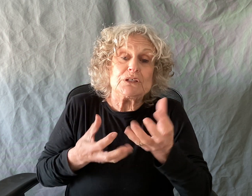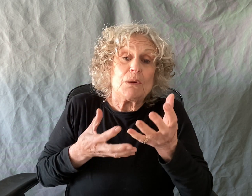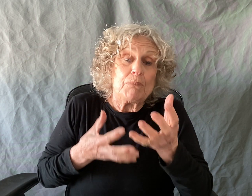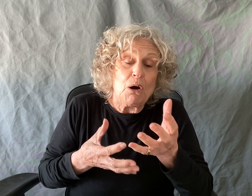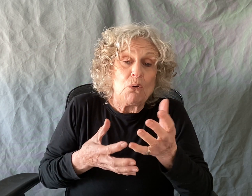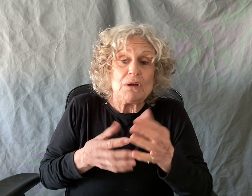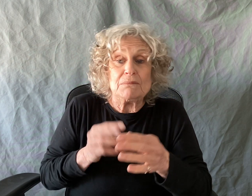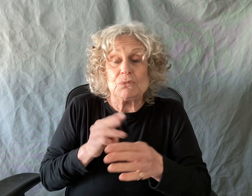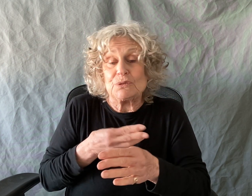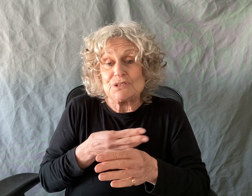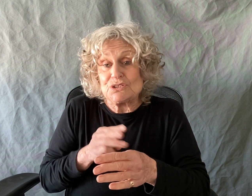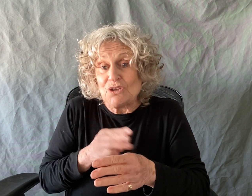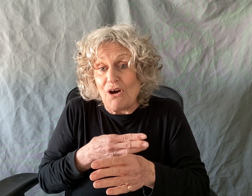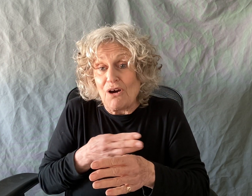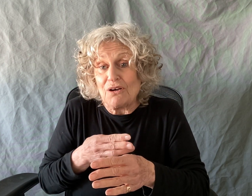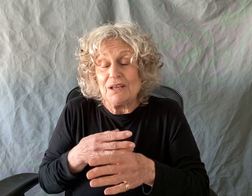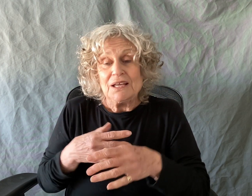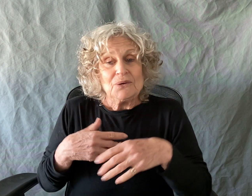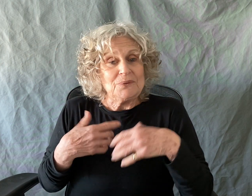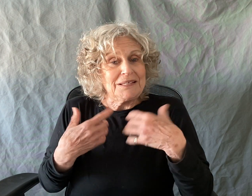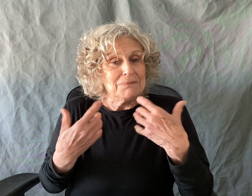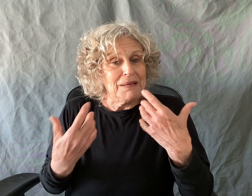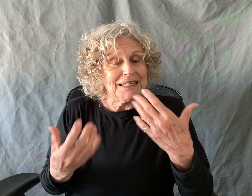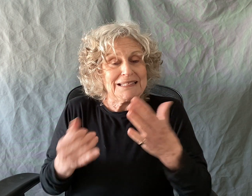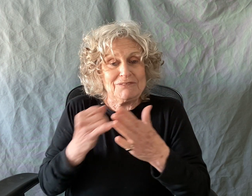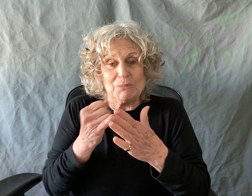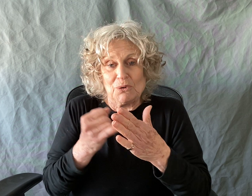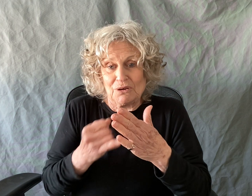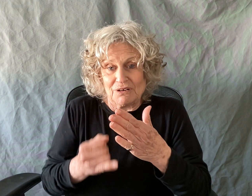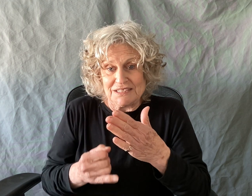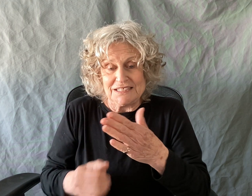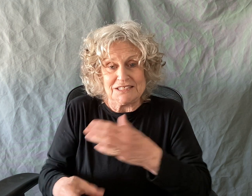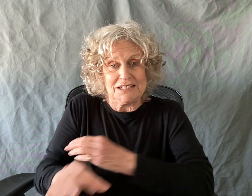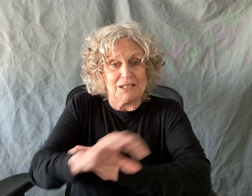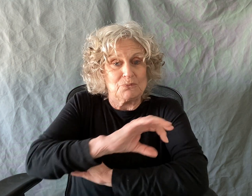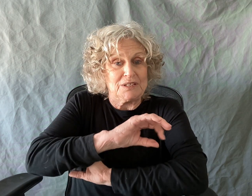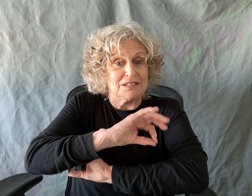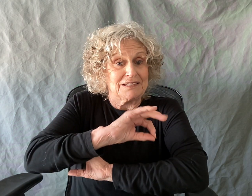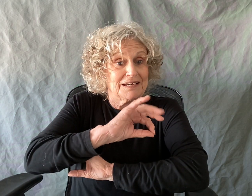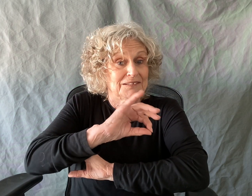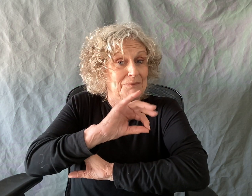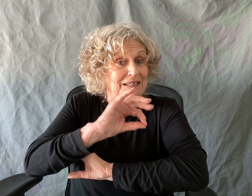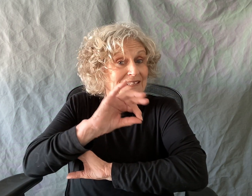a poem or a song, we can make it even more artistic and we can kind of make it